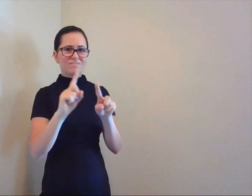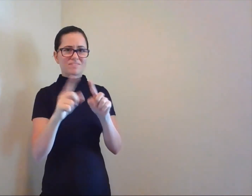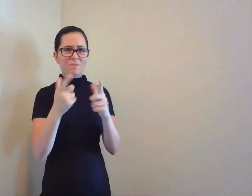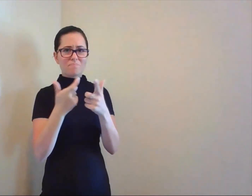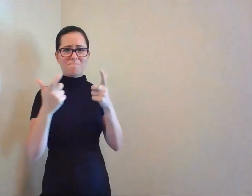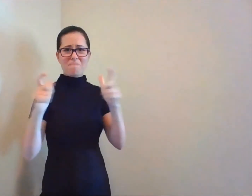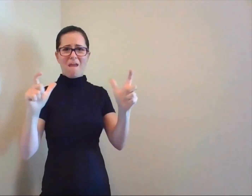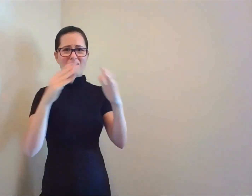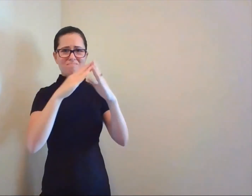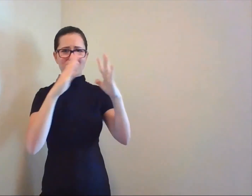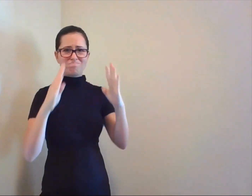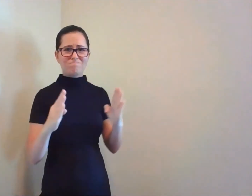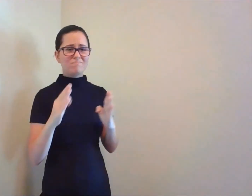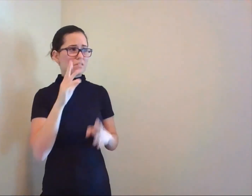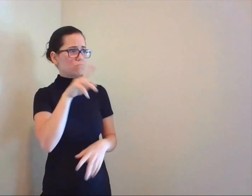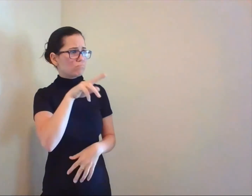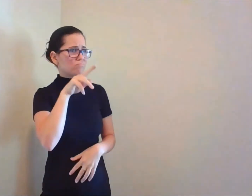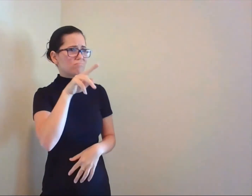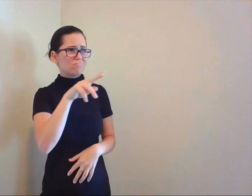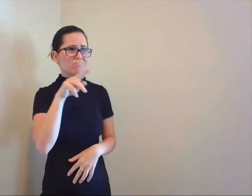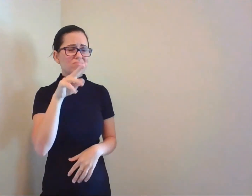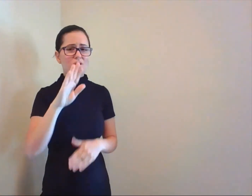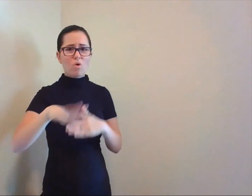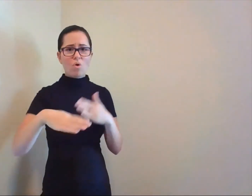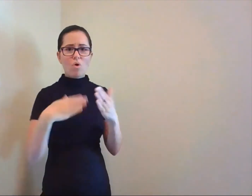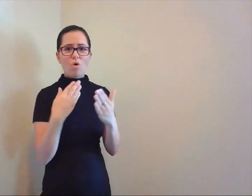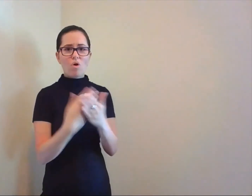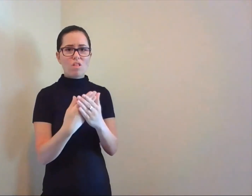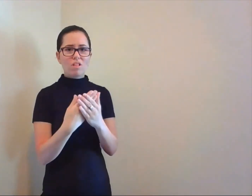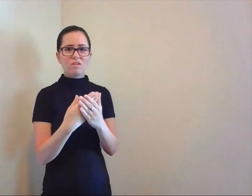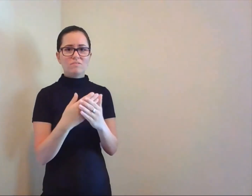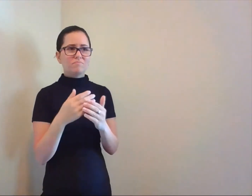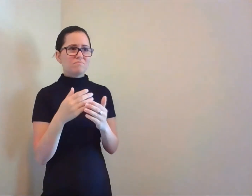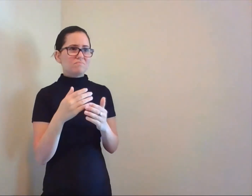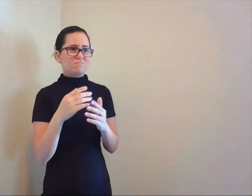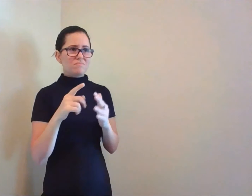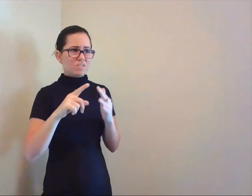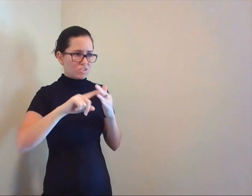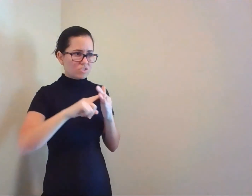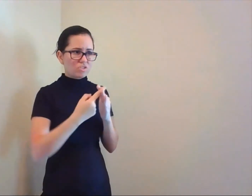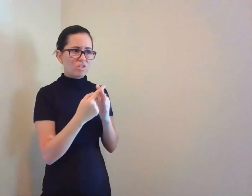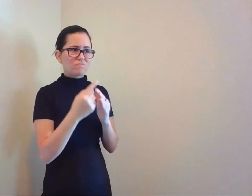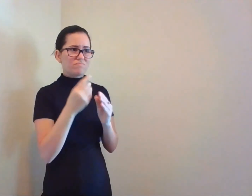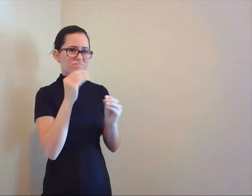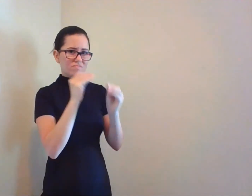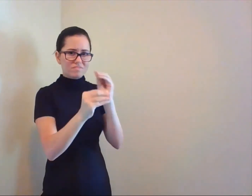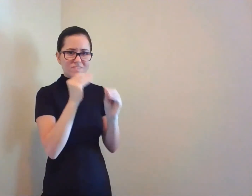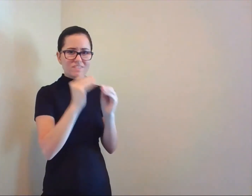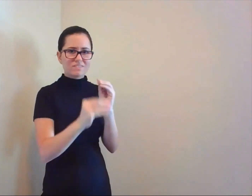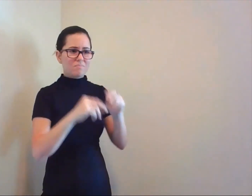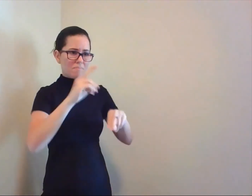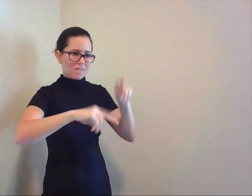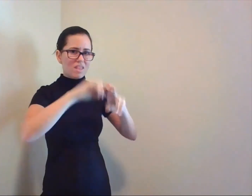some stage of reconstruction or renovation, and it had been halted. And so on either side, there's two huge